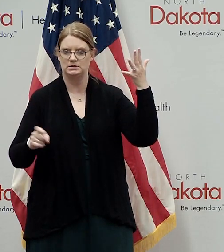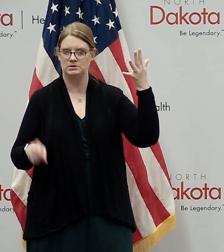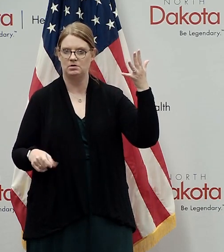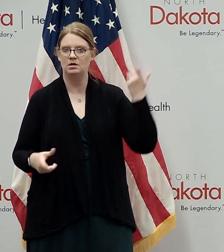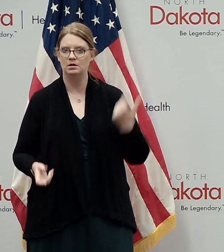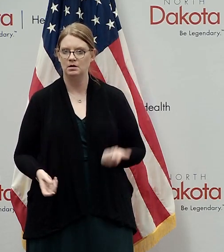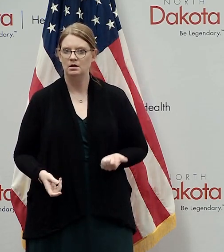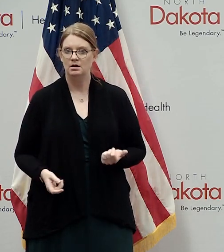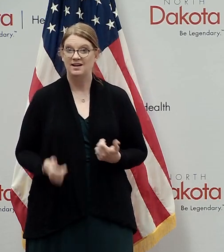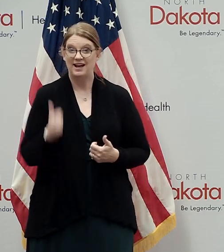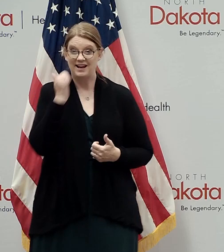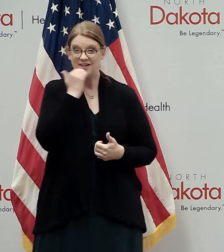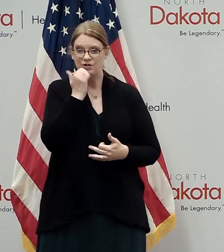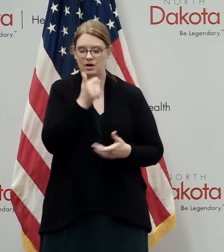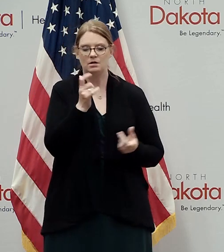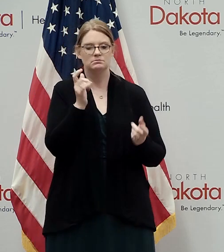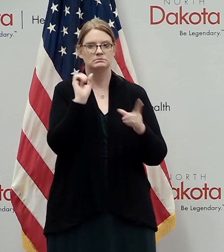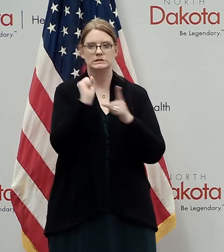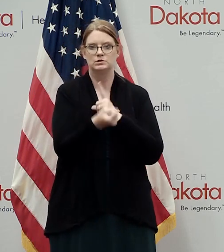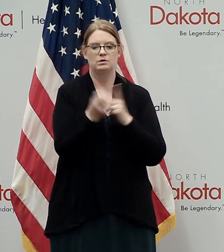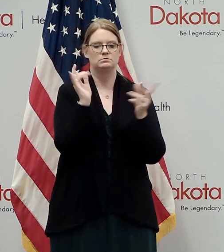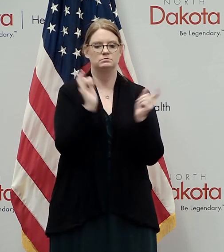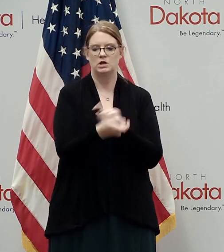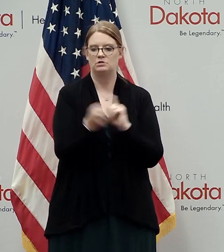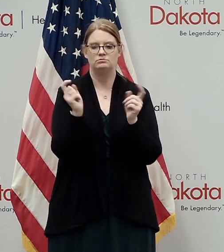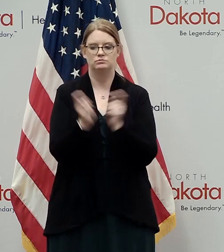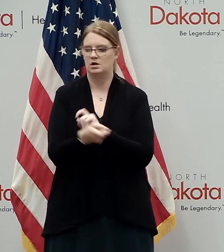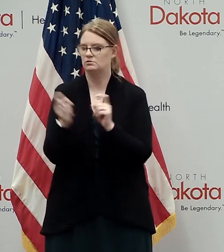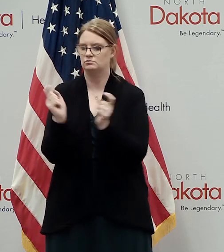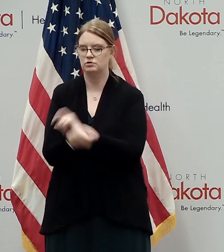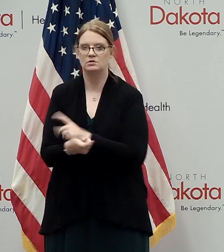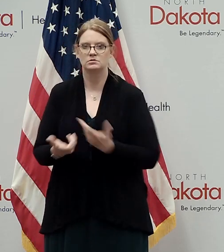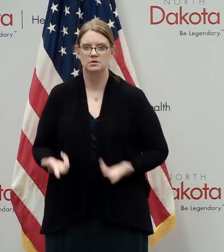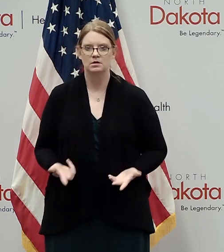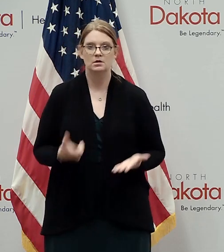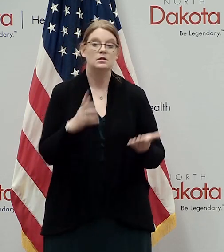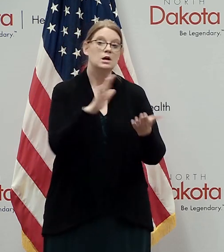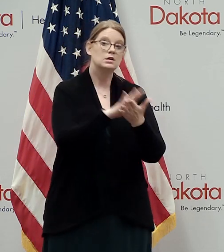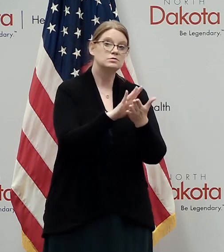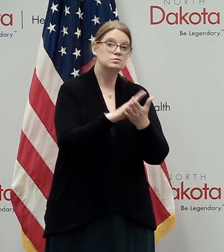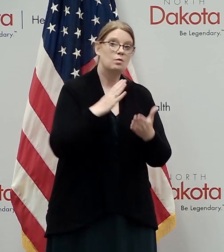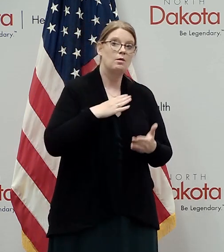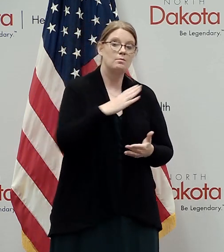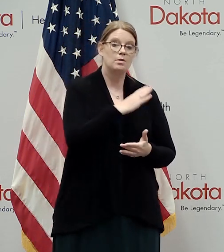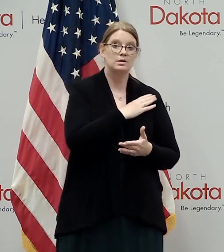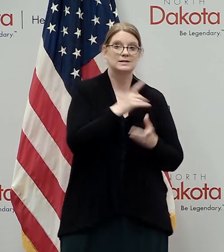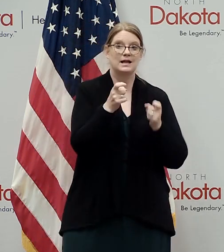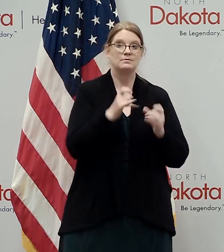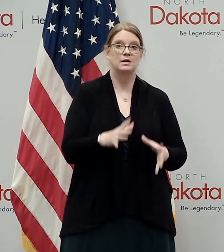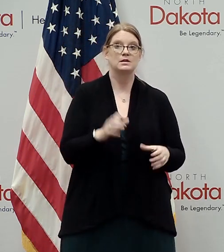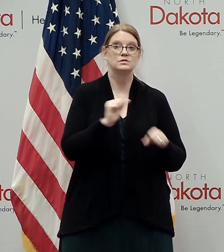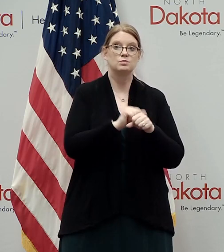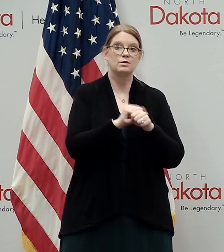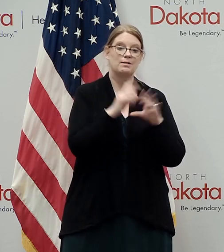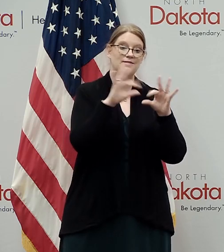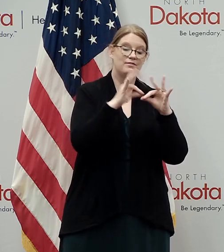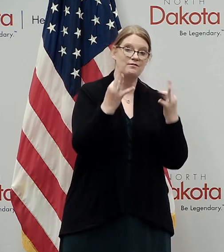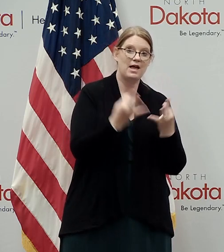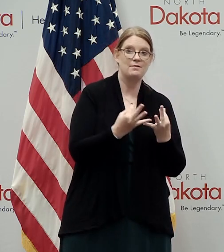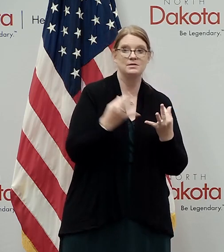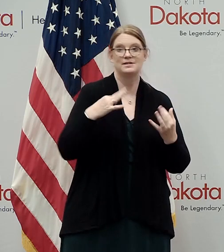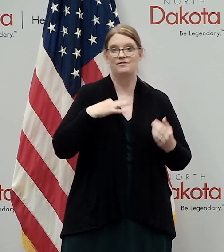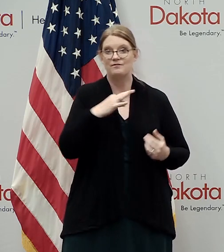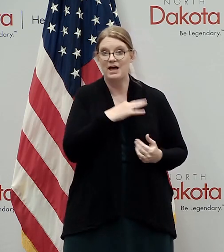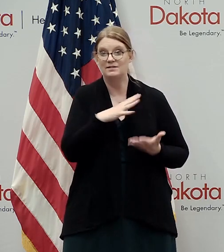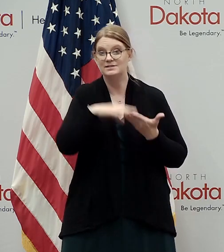changing as the days go on. As school boards and administrators work with families, faculty, staff, students, and communities